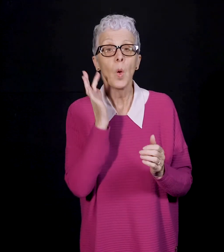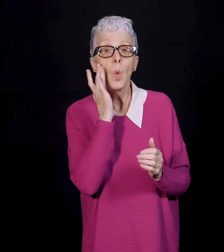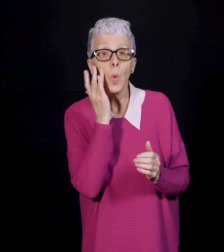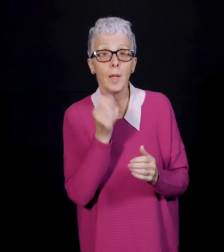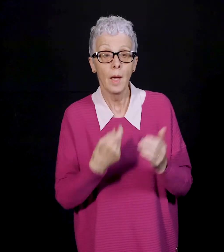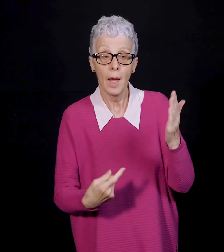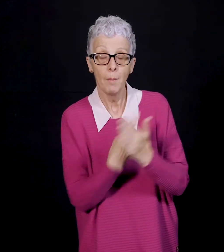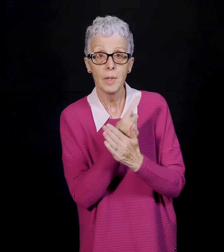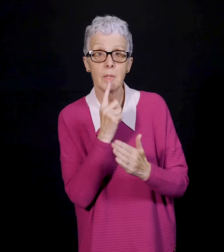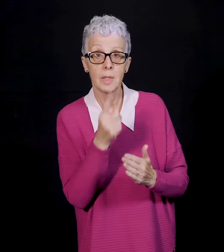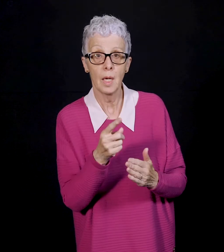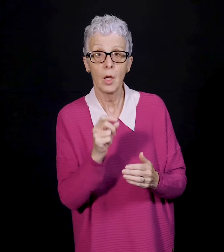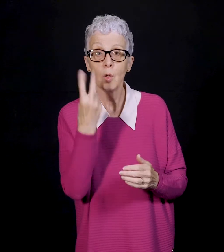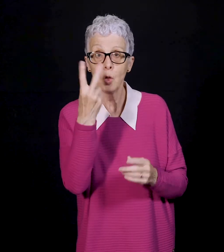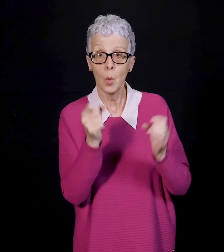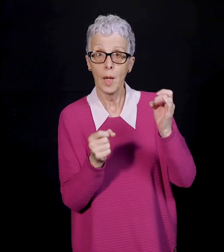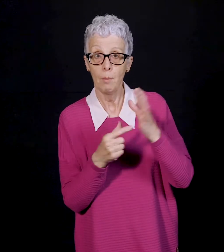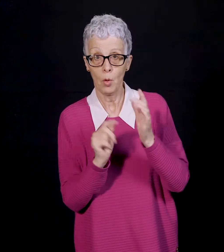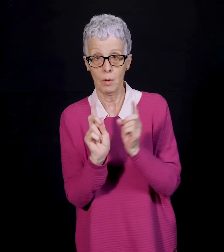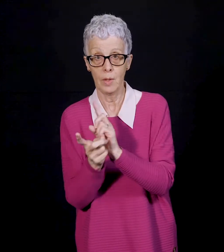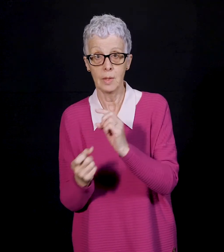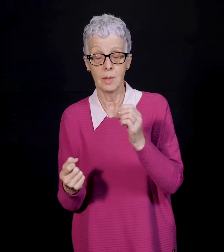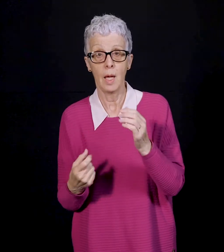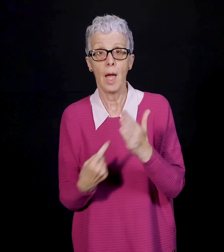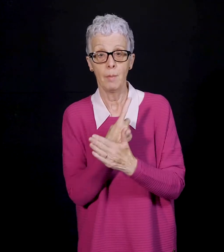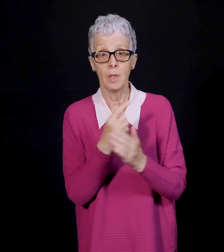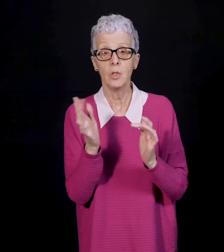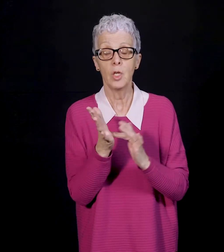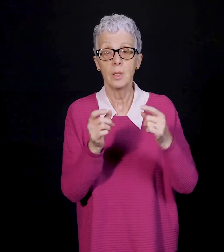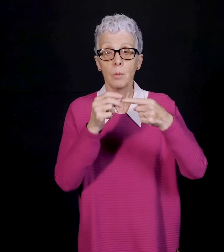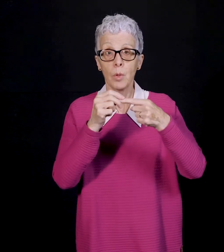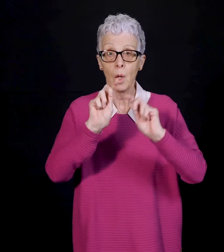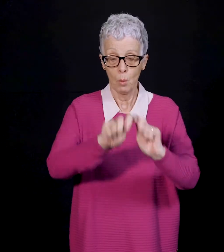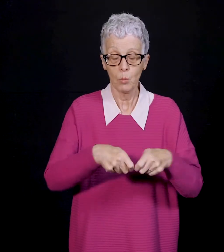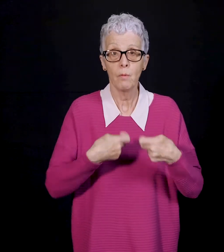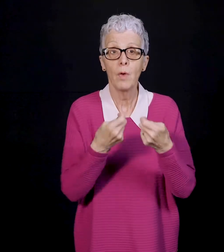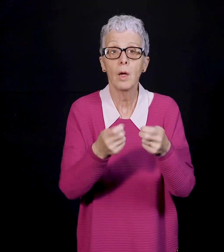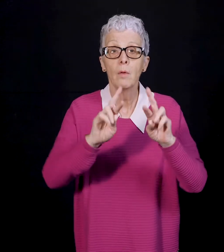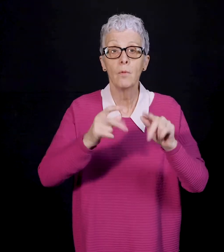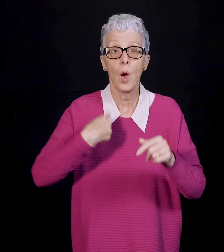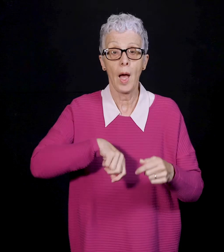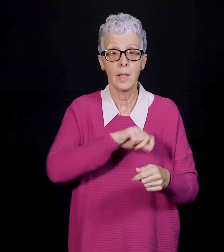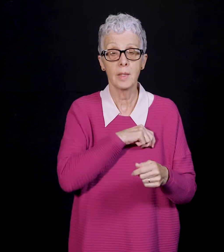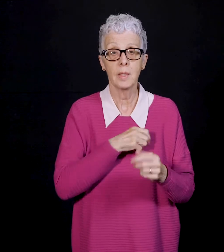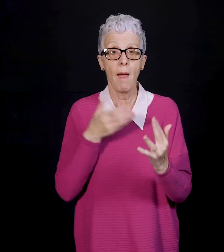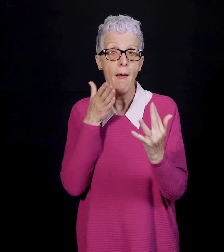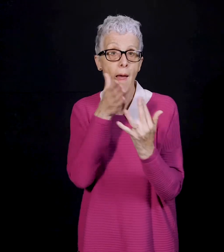two really important things happened. The first thing God did was he provided for us access.